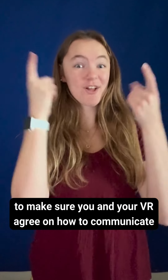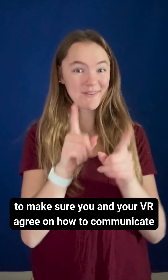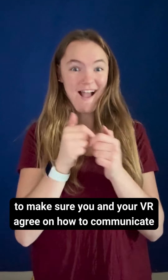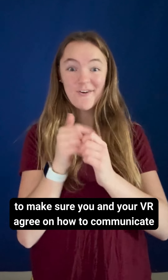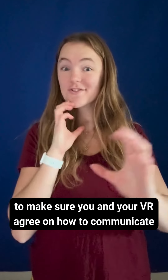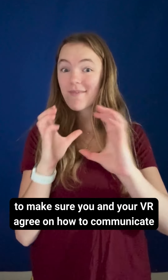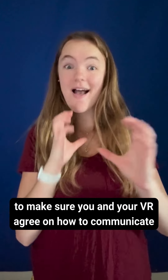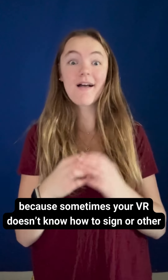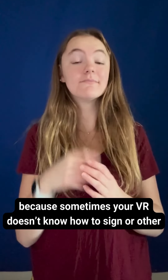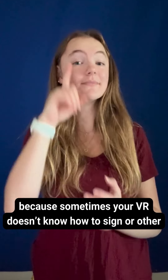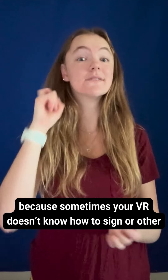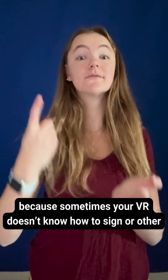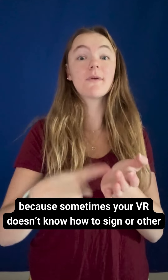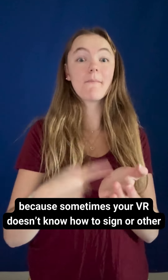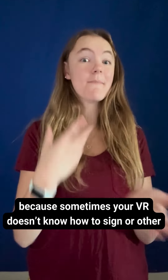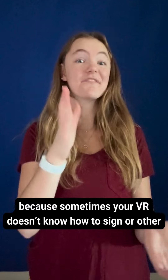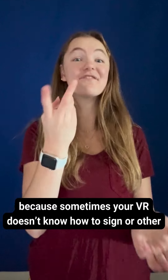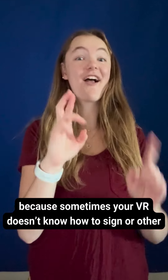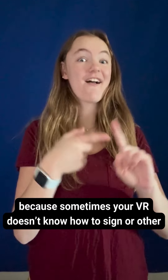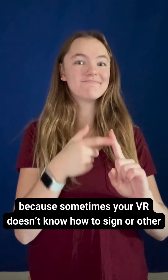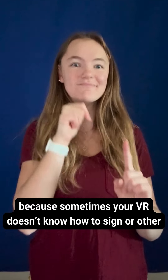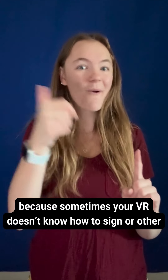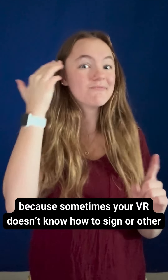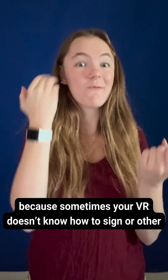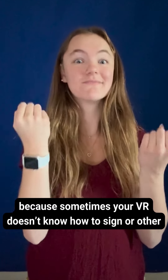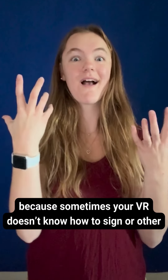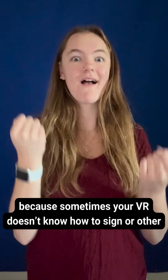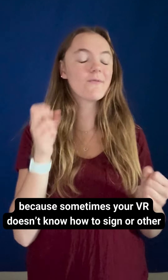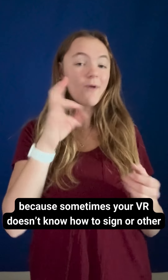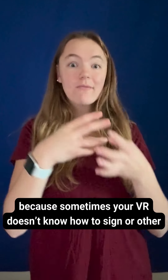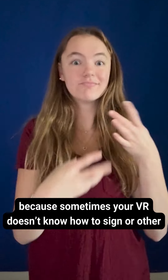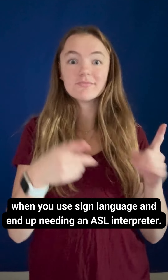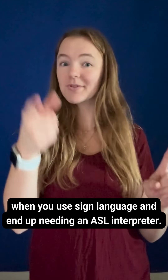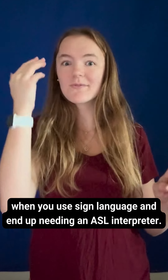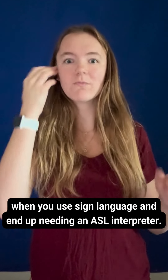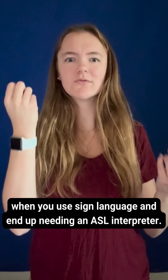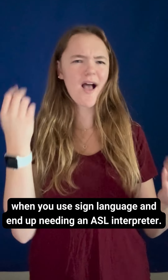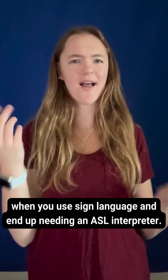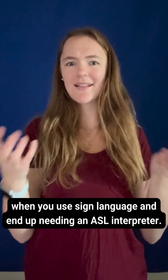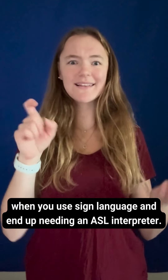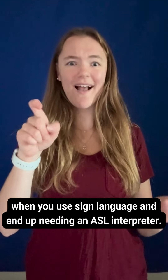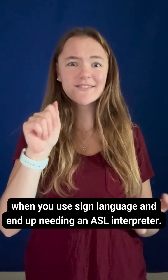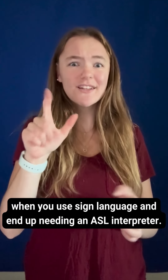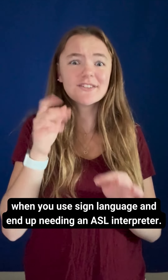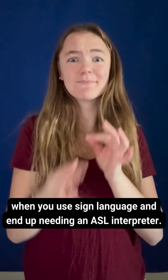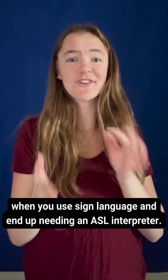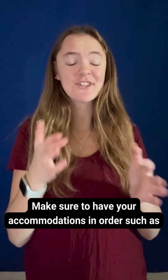agree on how to communicate, because sometimes your VR doesn't know how to sign or other when you use sign language and end up needing an ASL